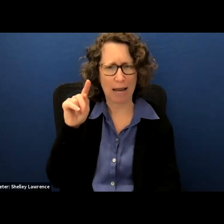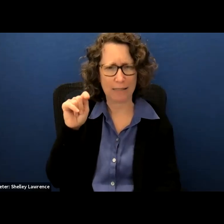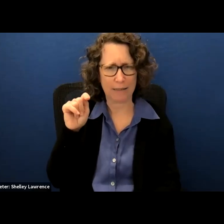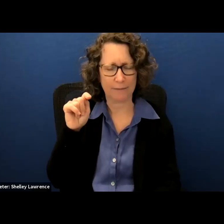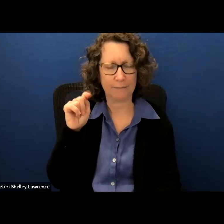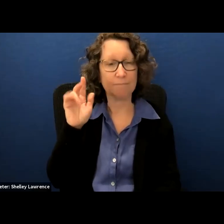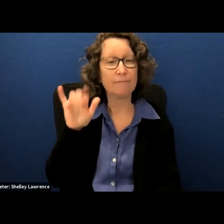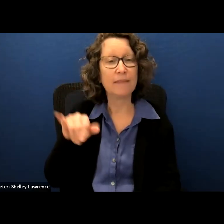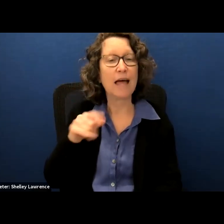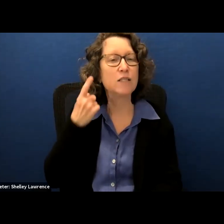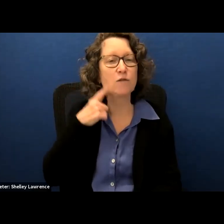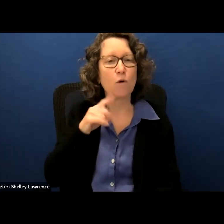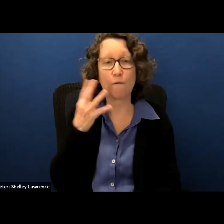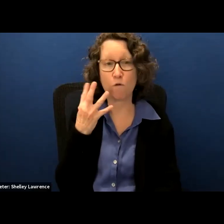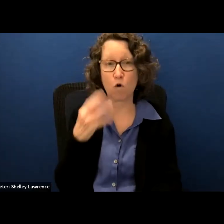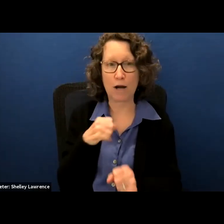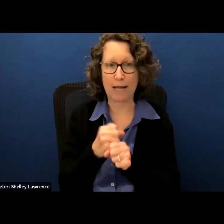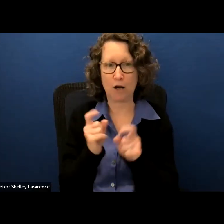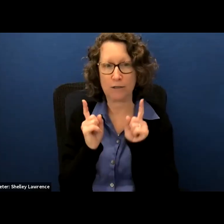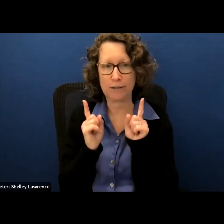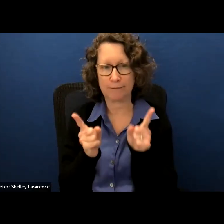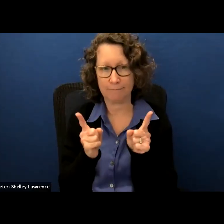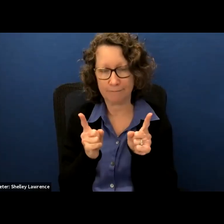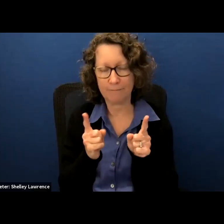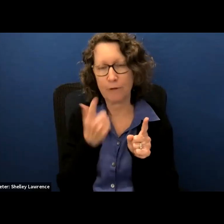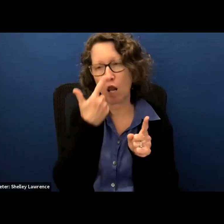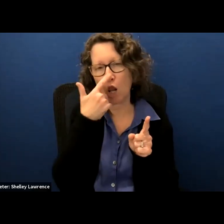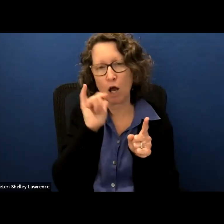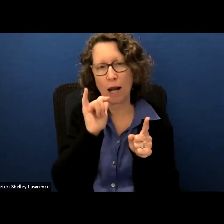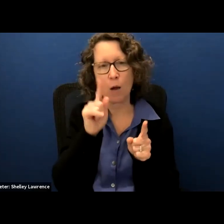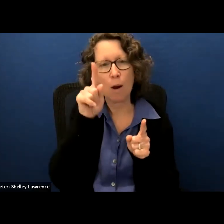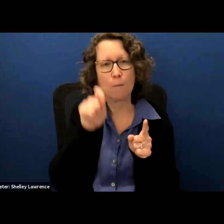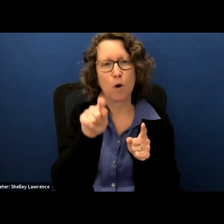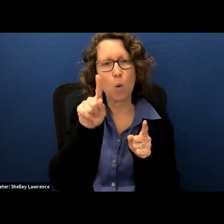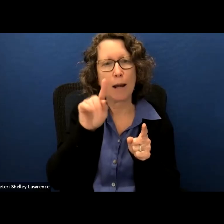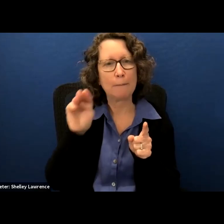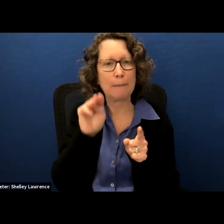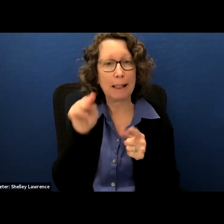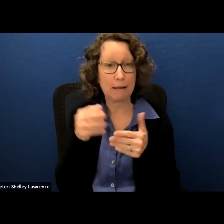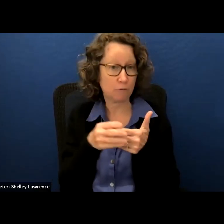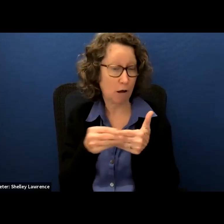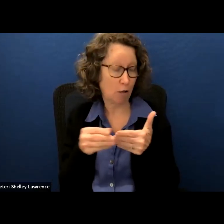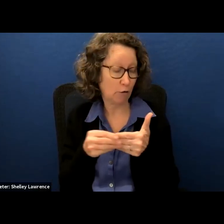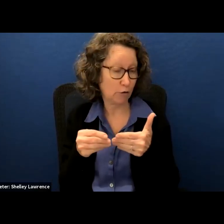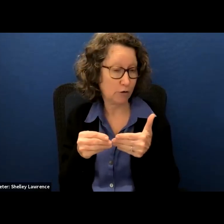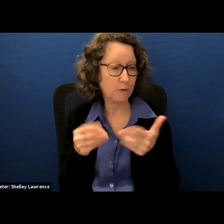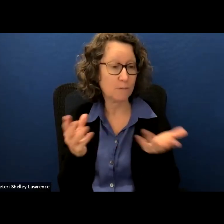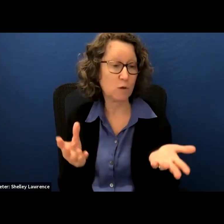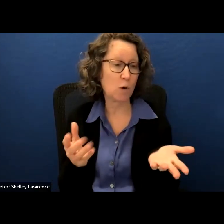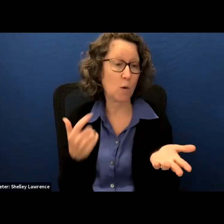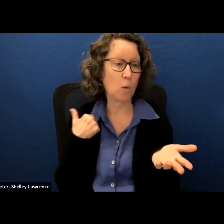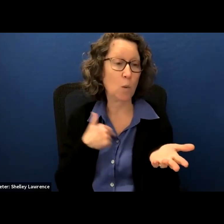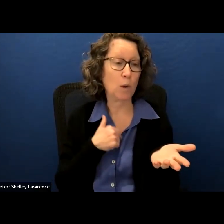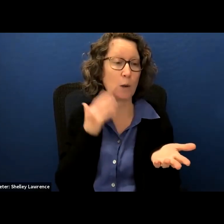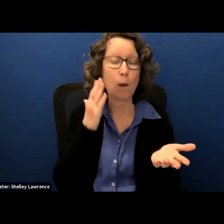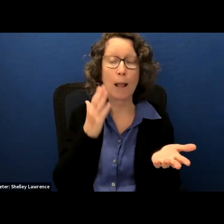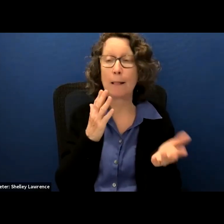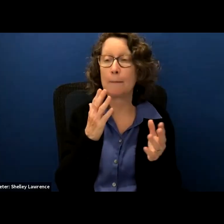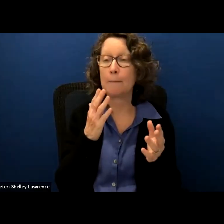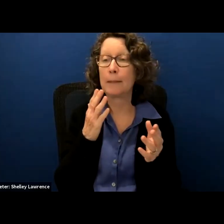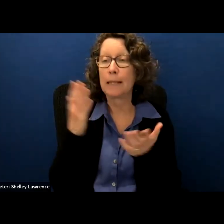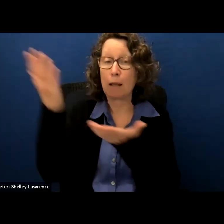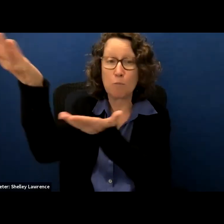that will be for 4 years, and it's looking like it's $1.1 million. So we will be bringing that